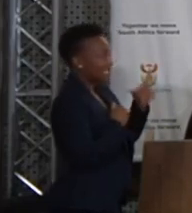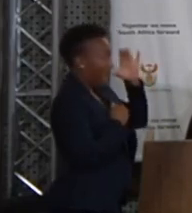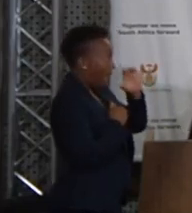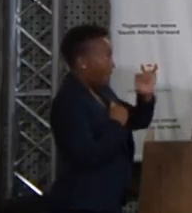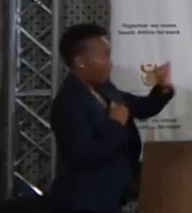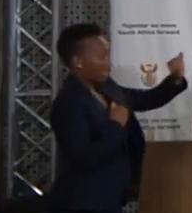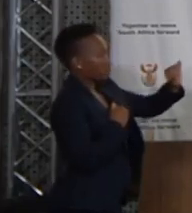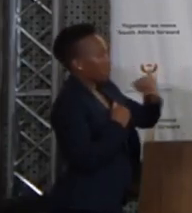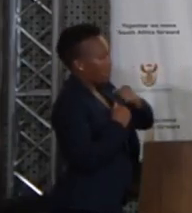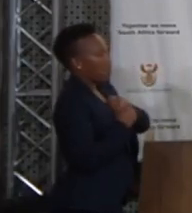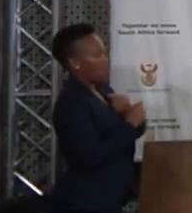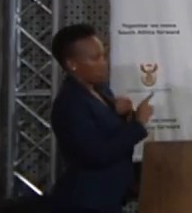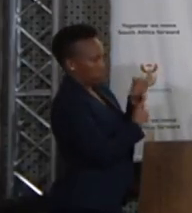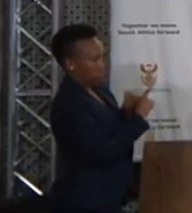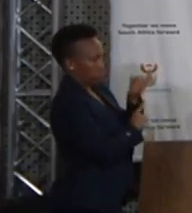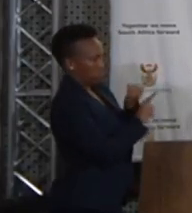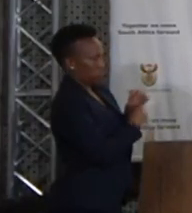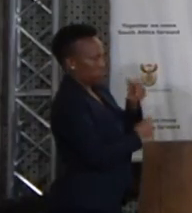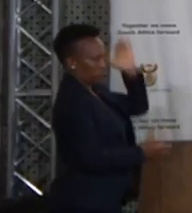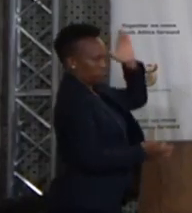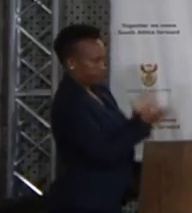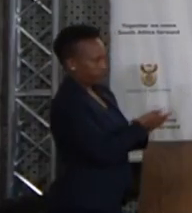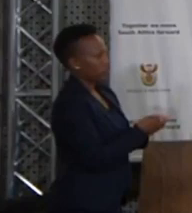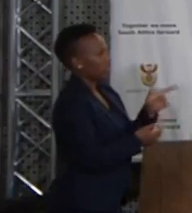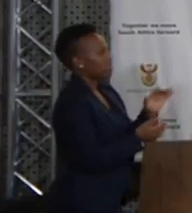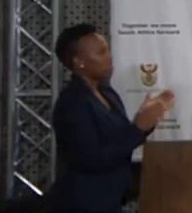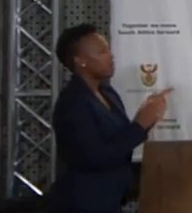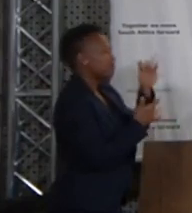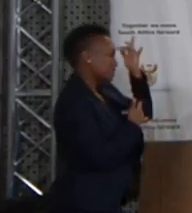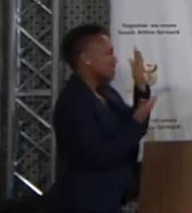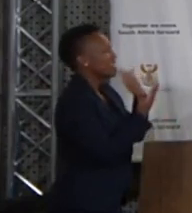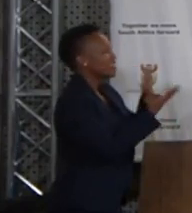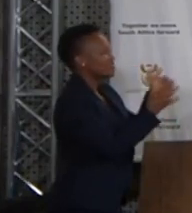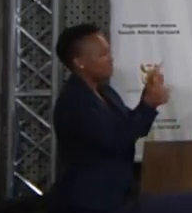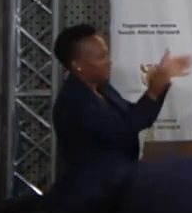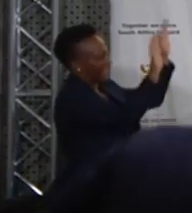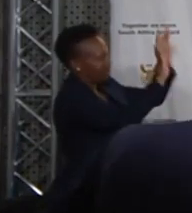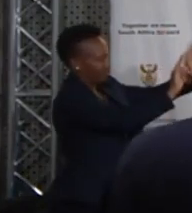Let's work together to defeat this disease. Thank you very much. Good night.